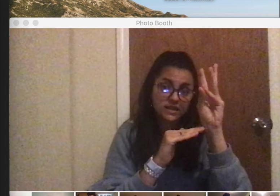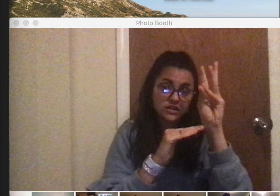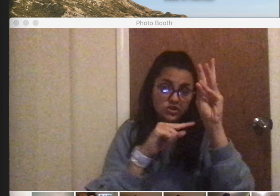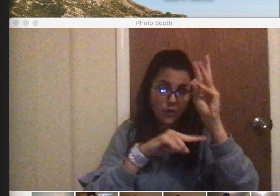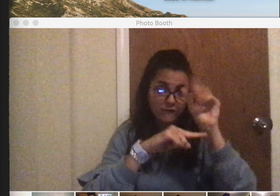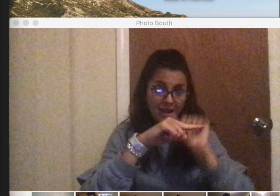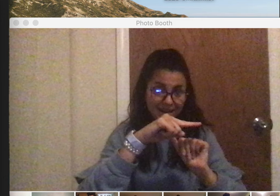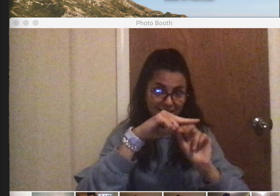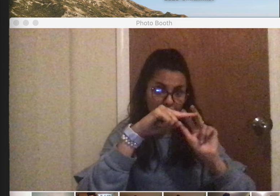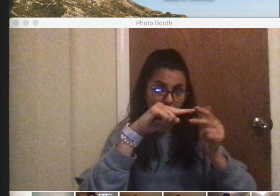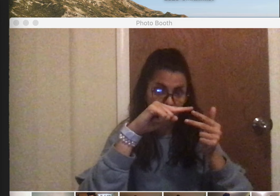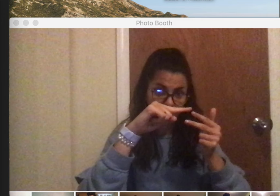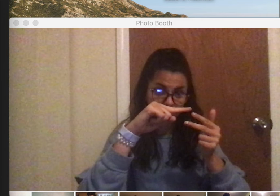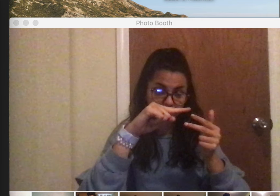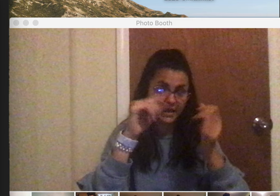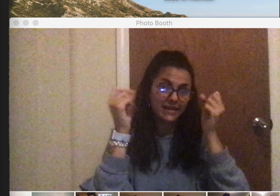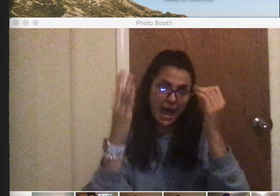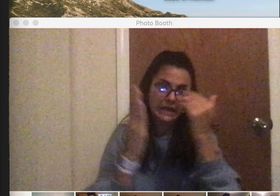there.